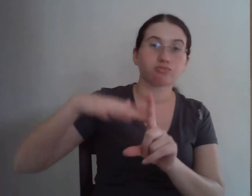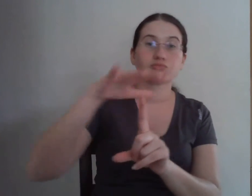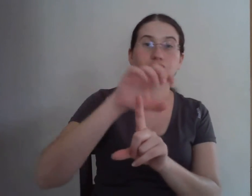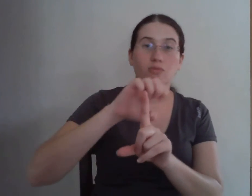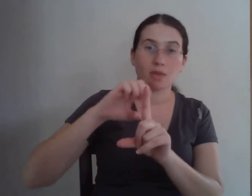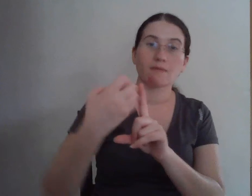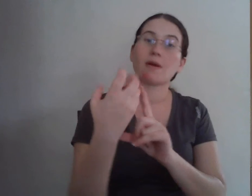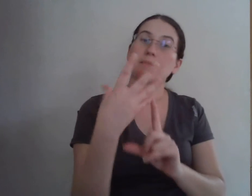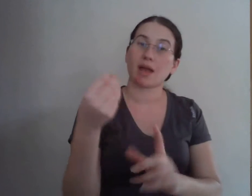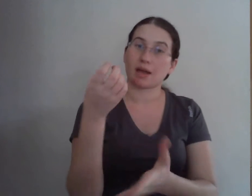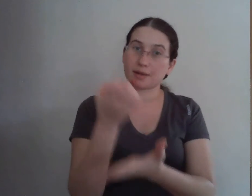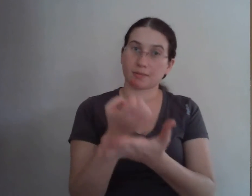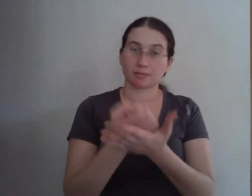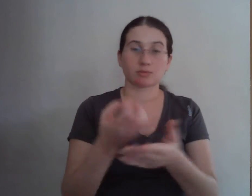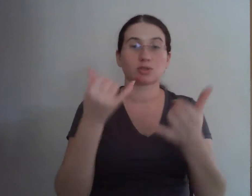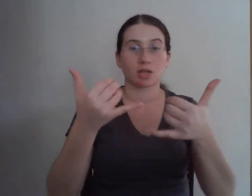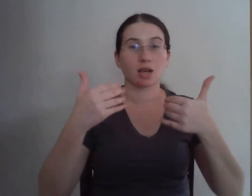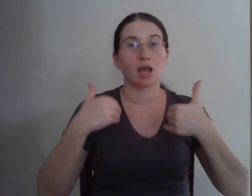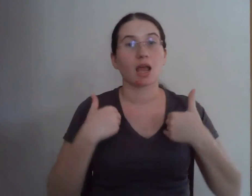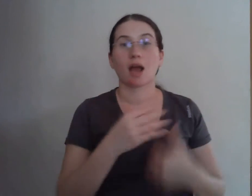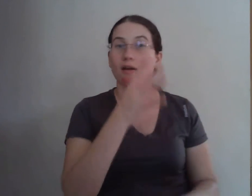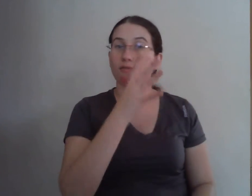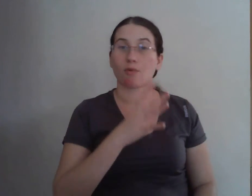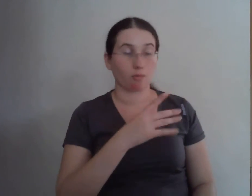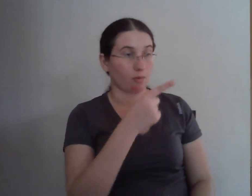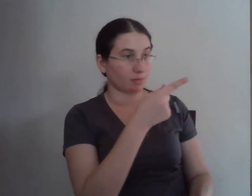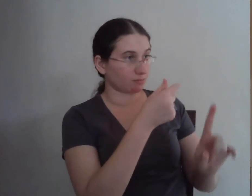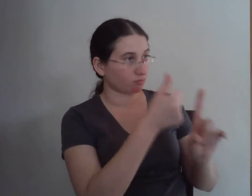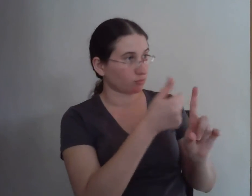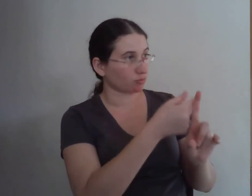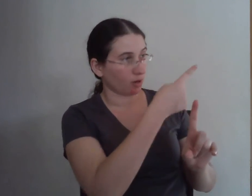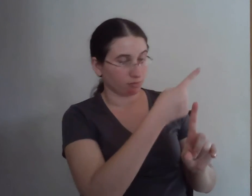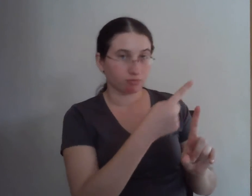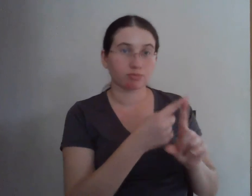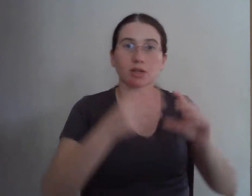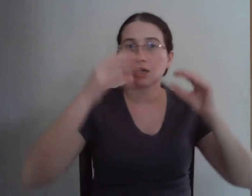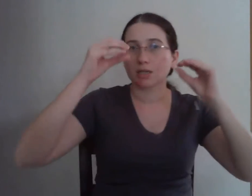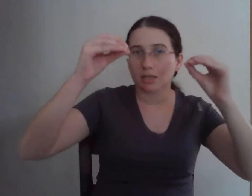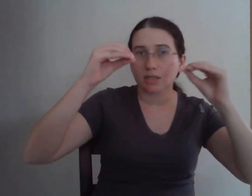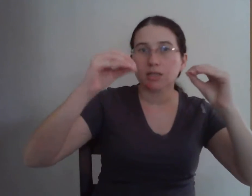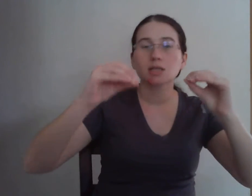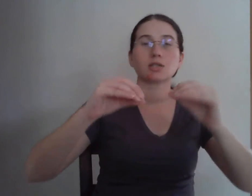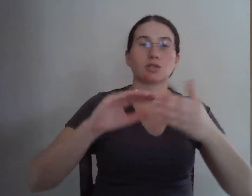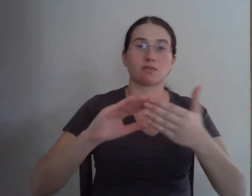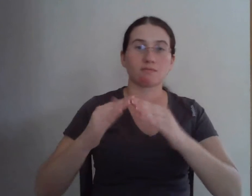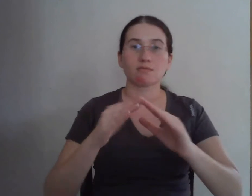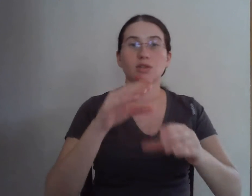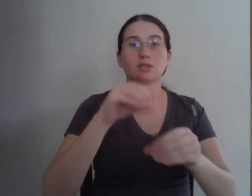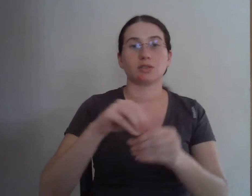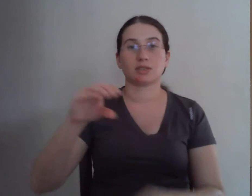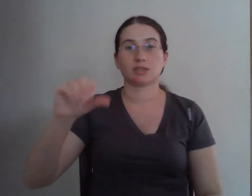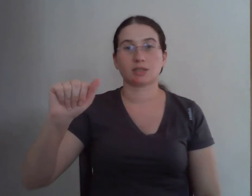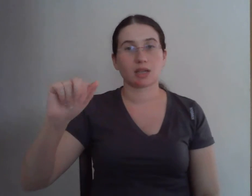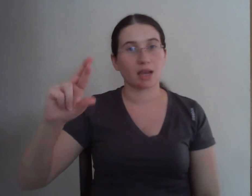we have young women like this one teaching villagers in Africa how to put their animals together into larger herds, plan